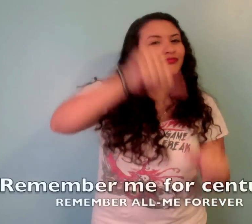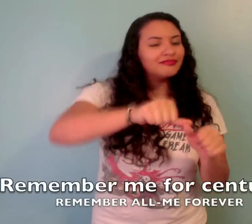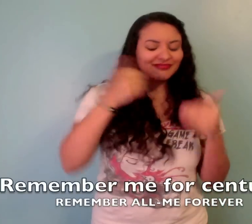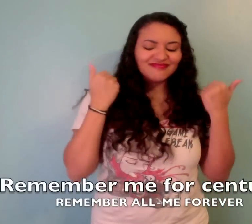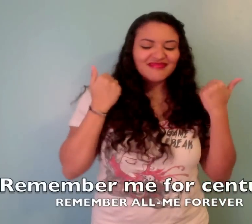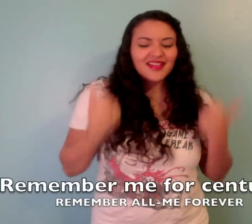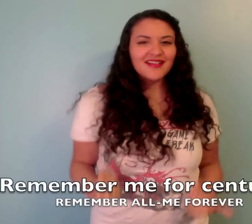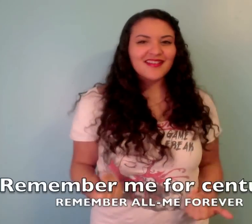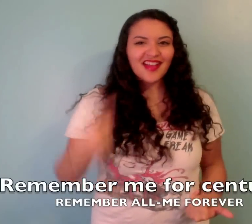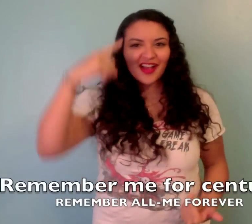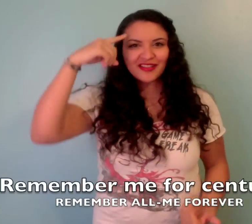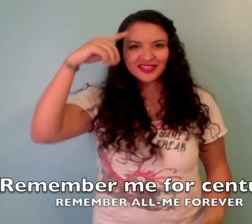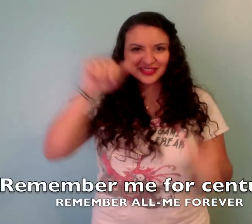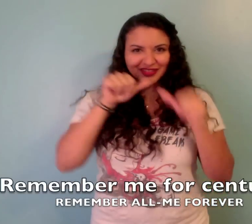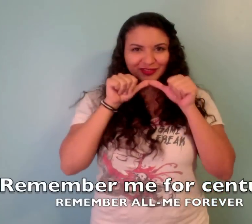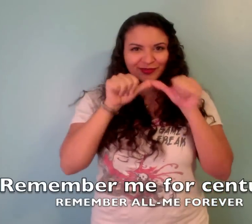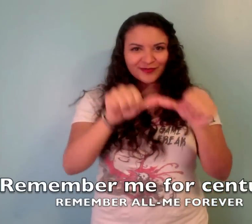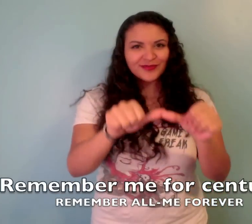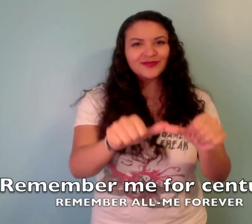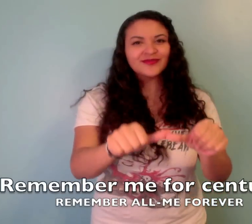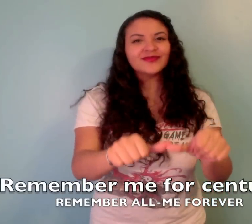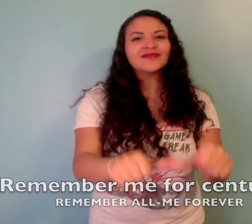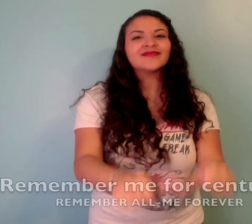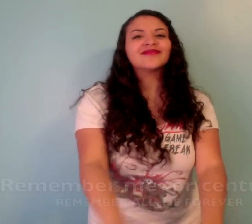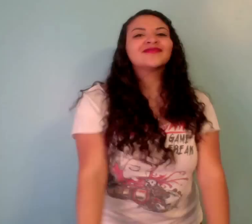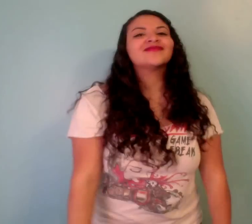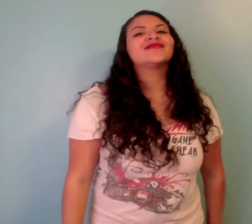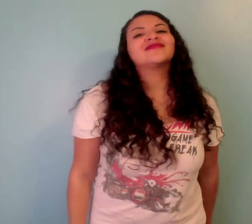remember me for centuries Go